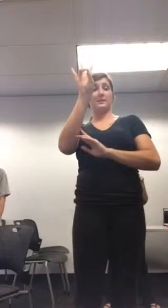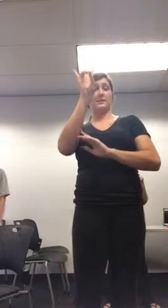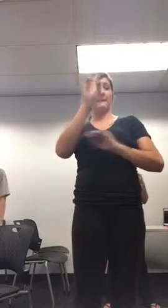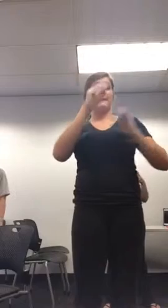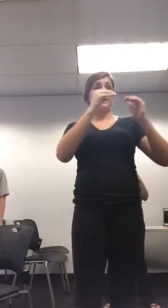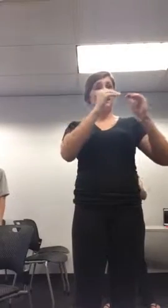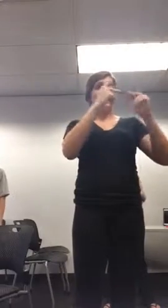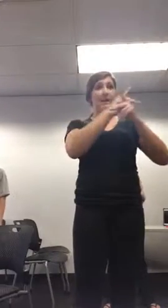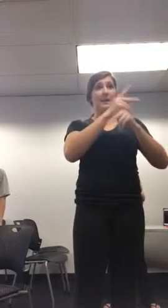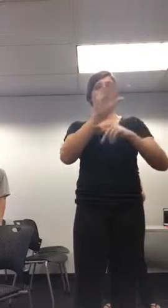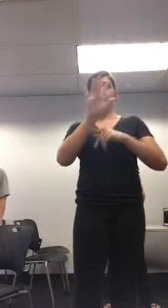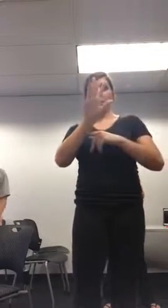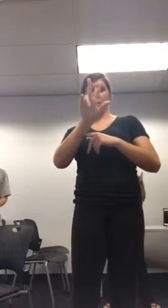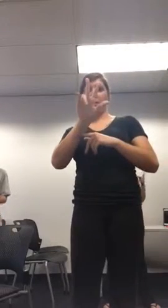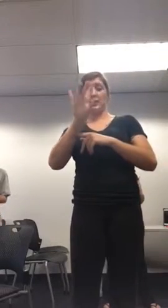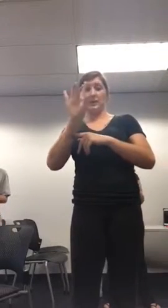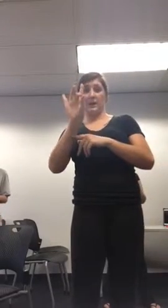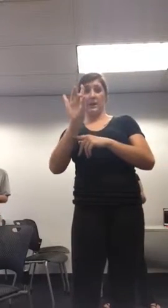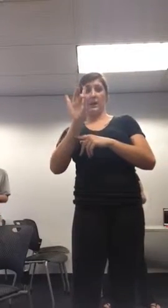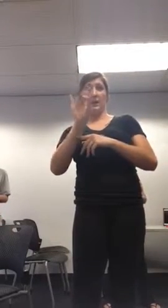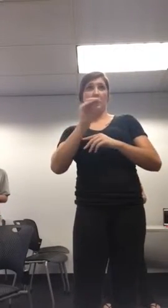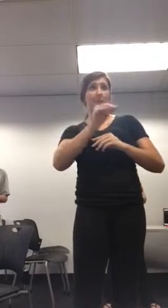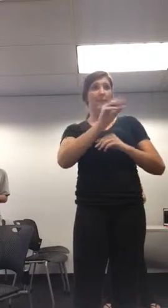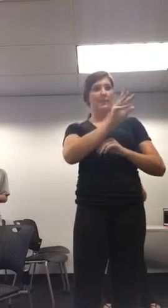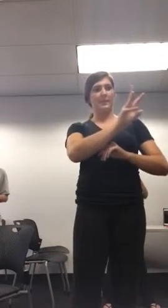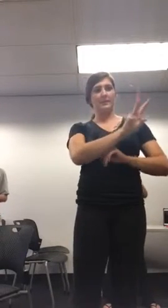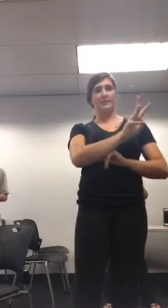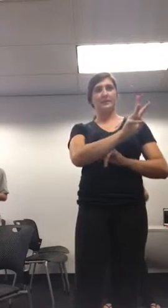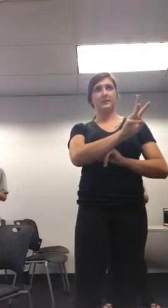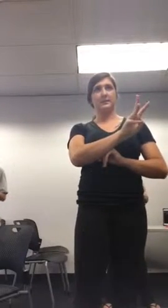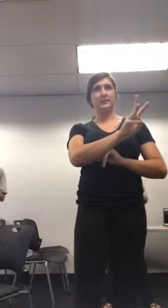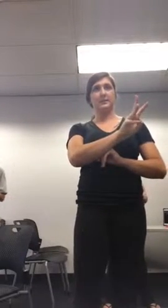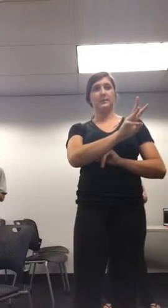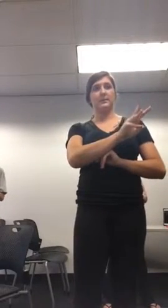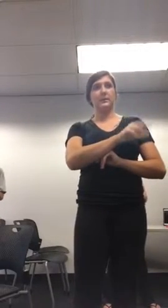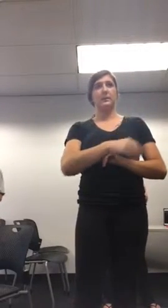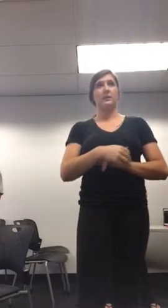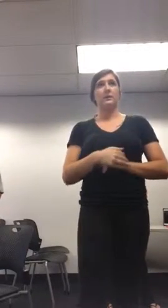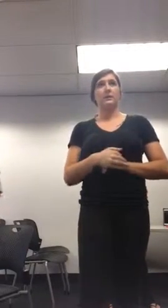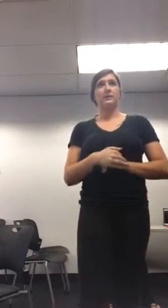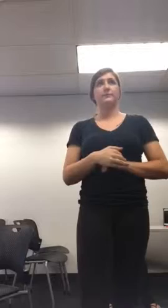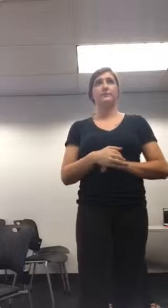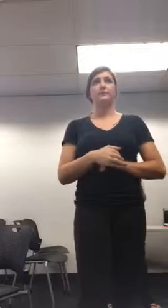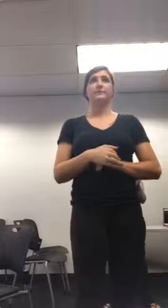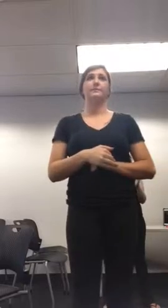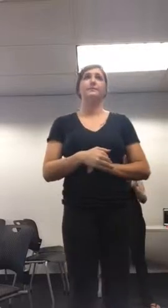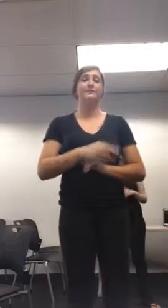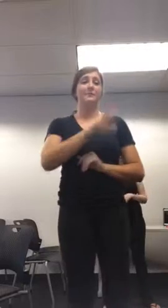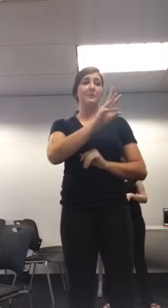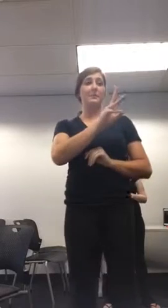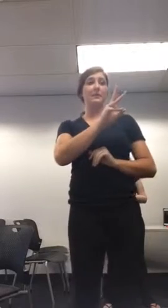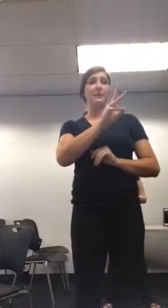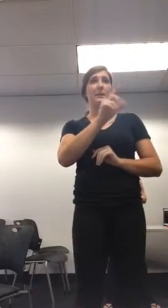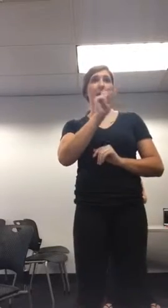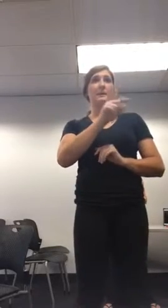And tens times hundreds is thousands. So the 6 must go in the thousands